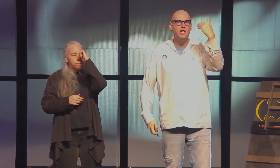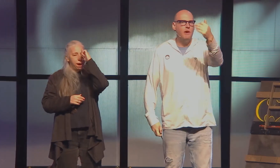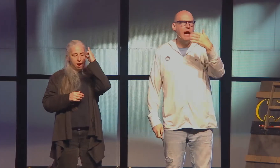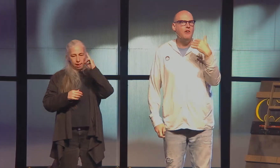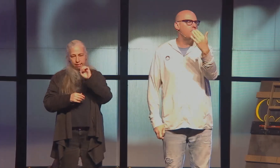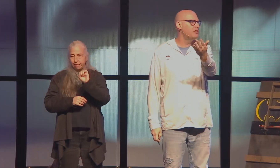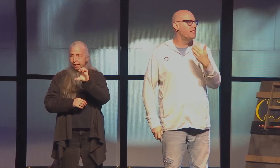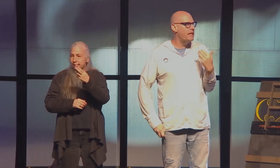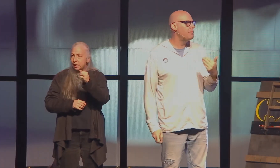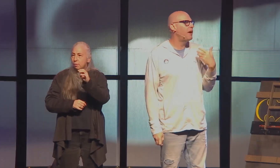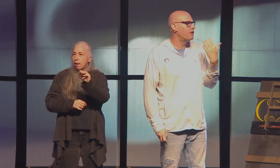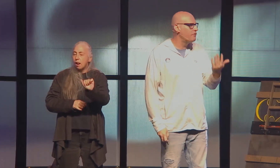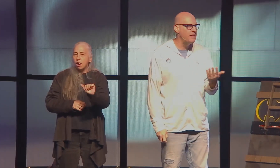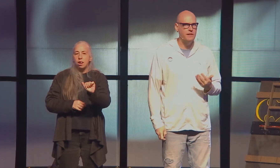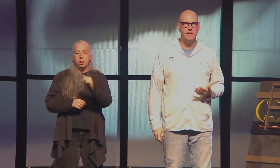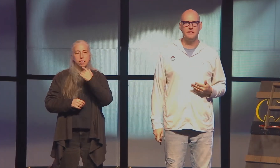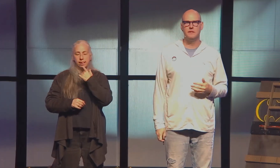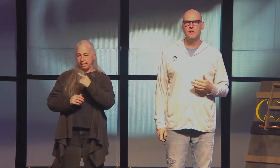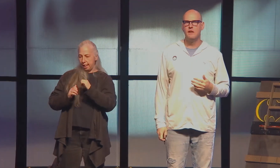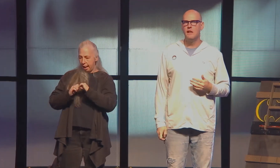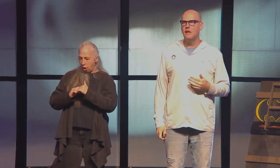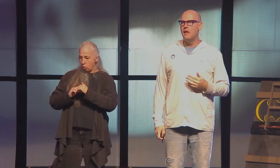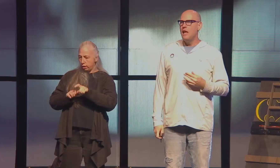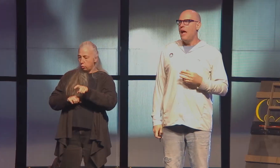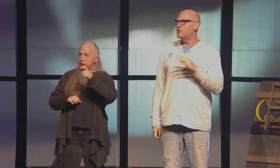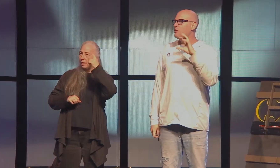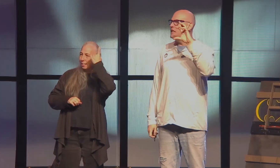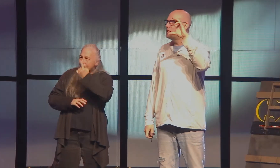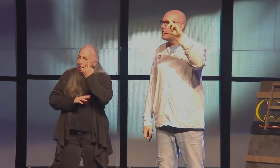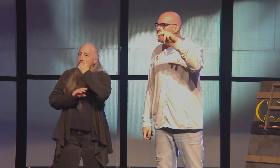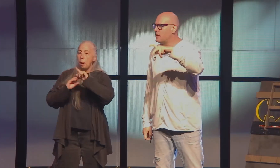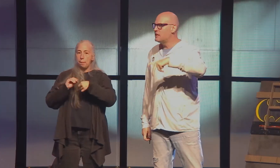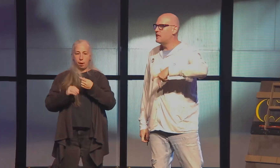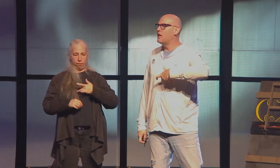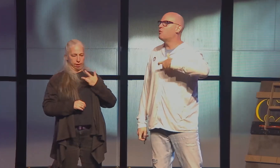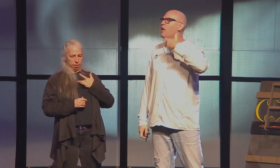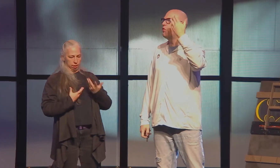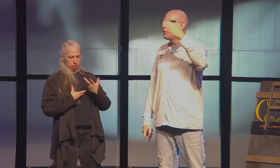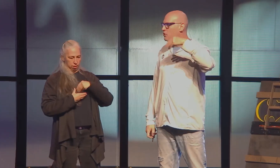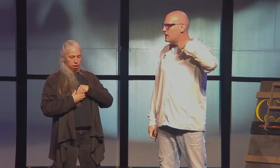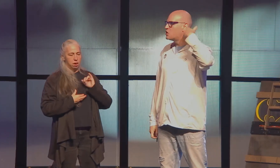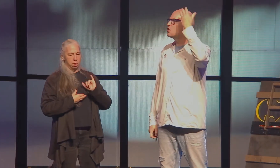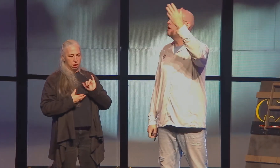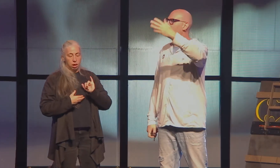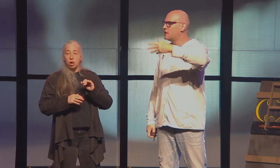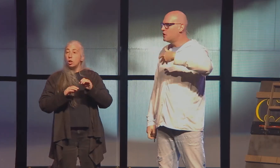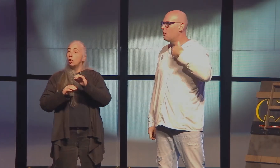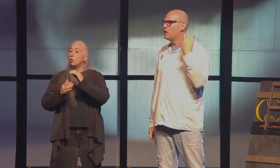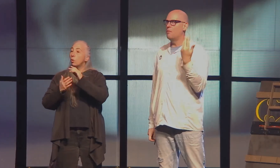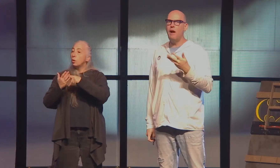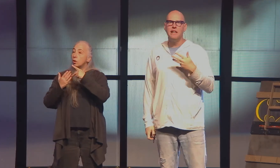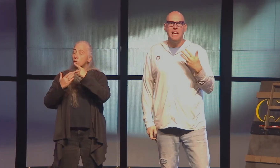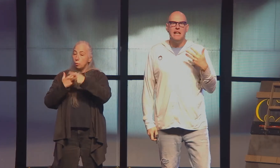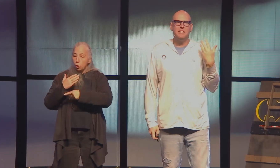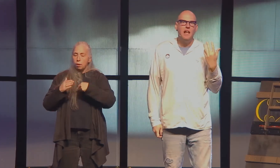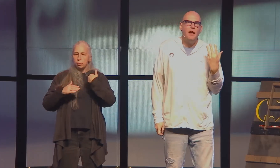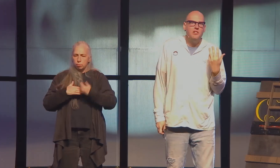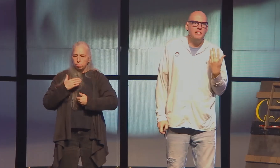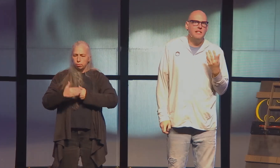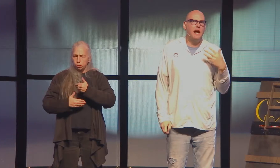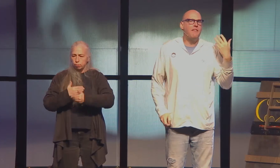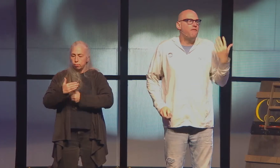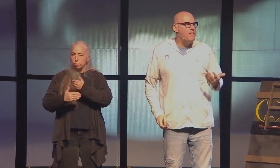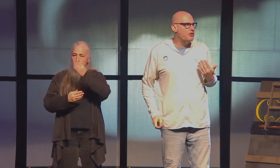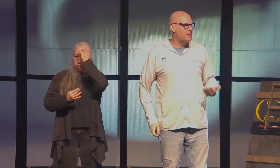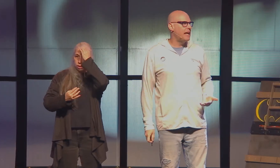is telling you how you should think about your feelings. And so these schemas that they run through, the scripts that go on in our mind, it's not